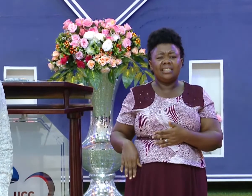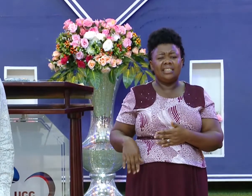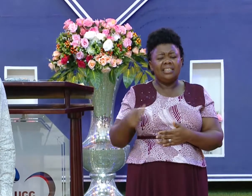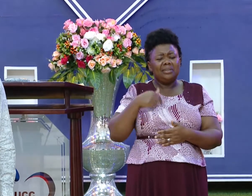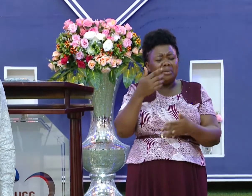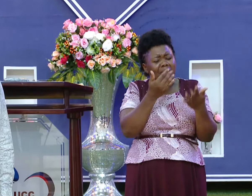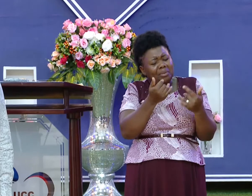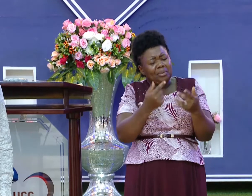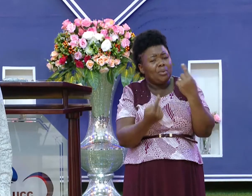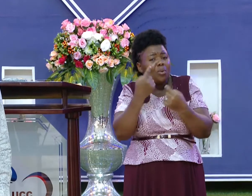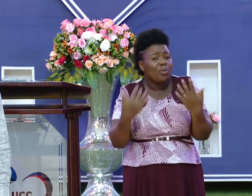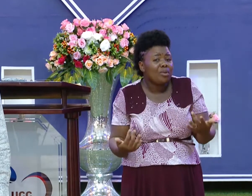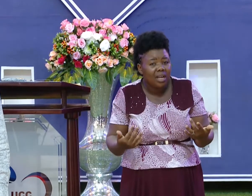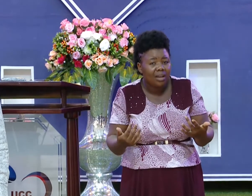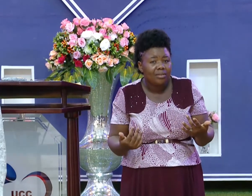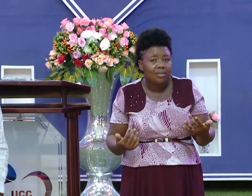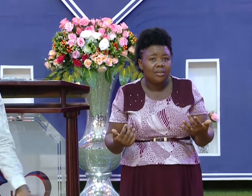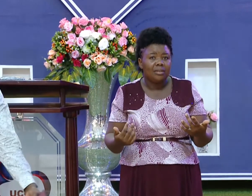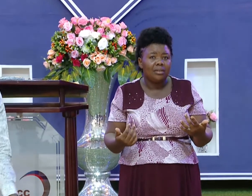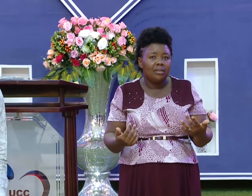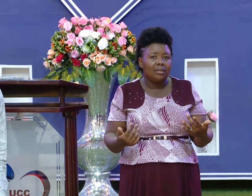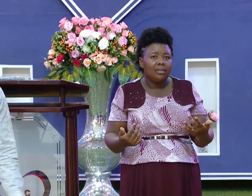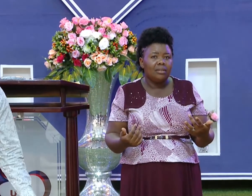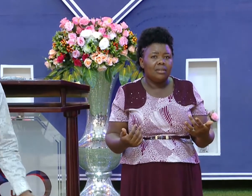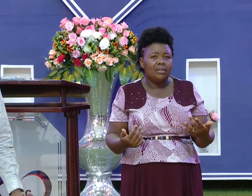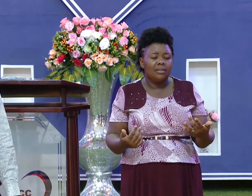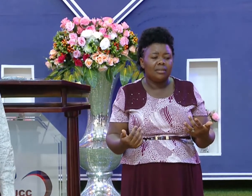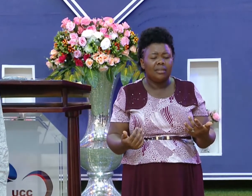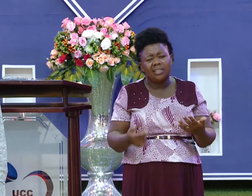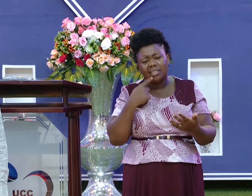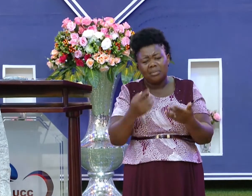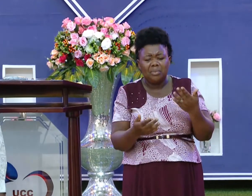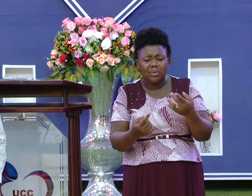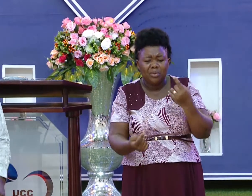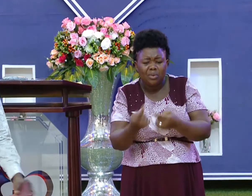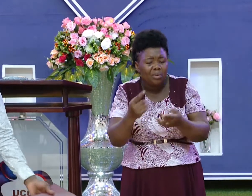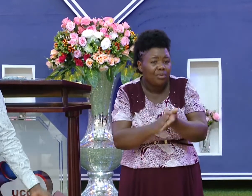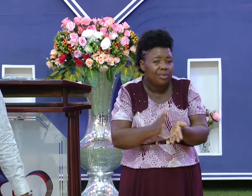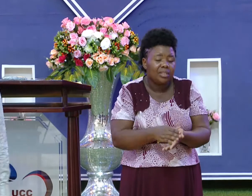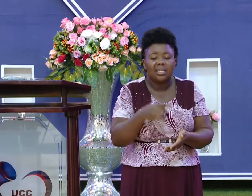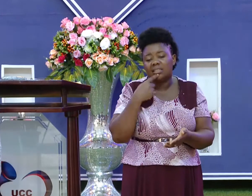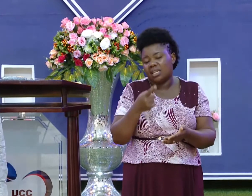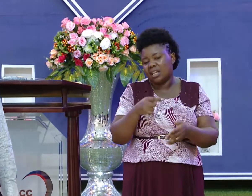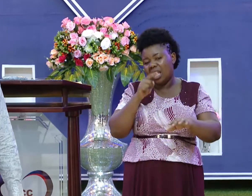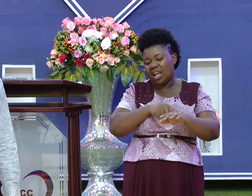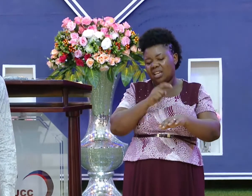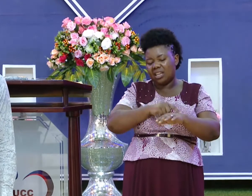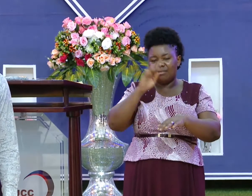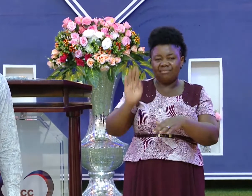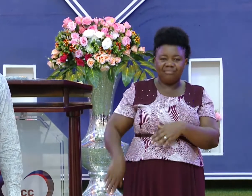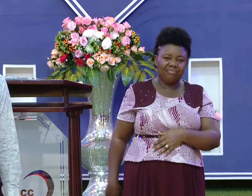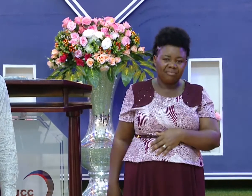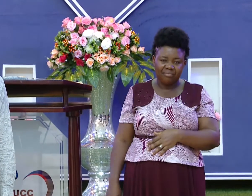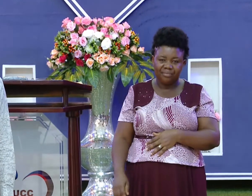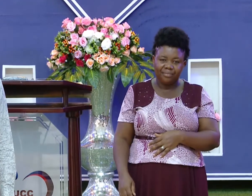you expect me to cook it now? And I said, you did it down. And she said, no, it was